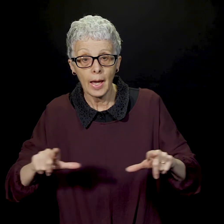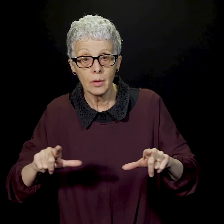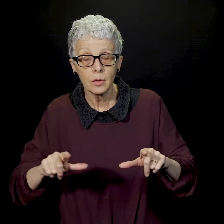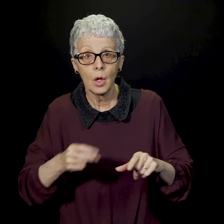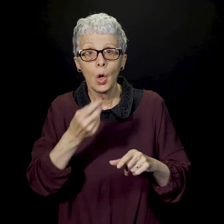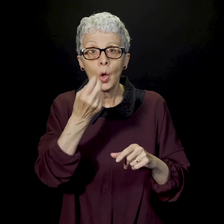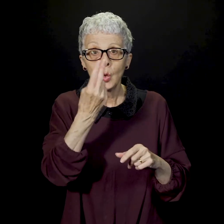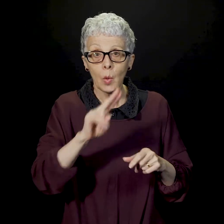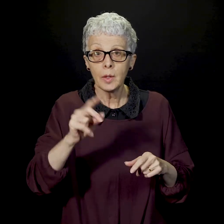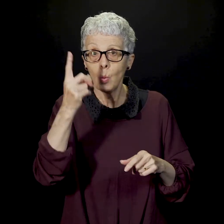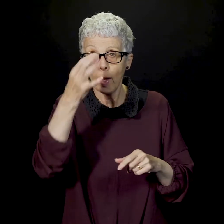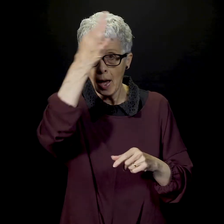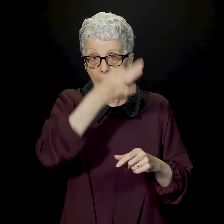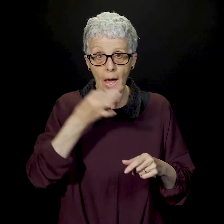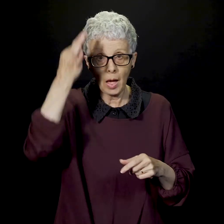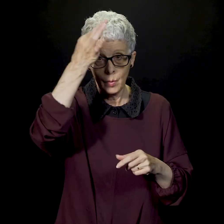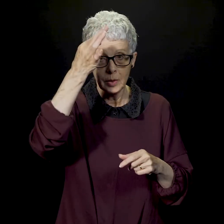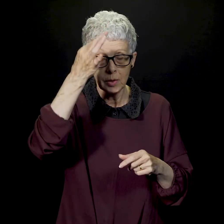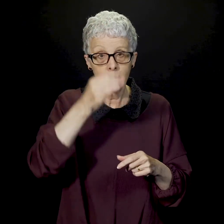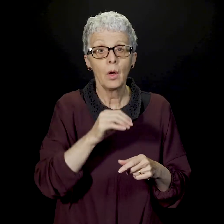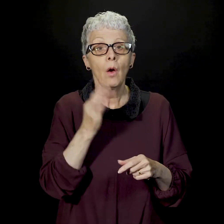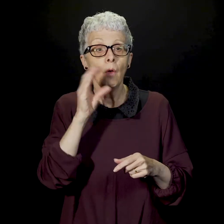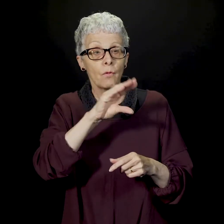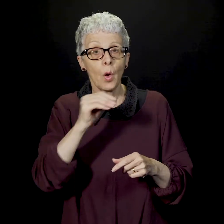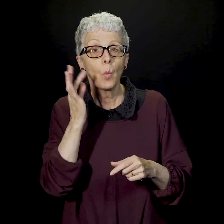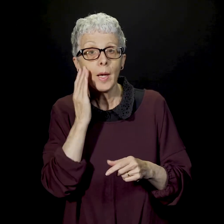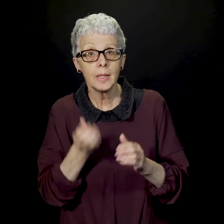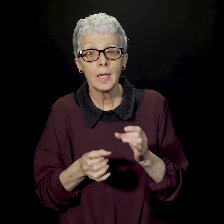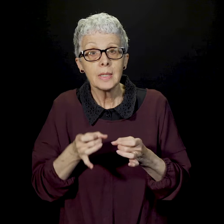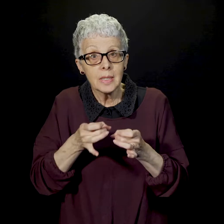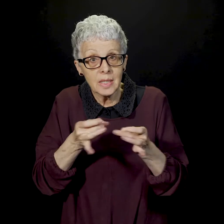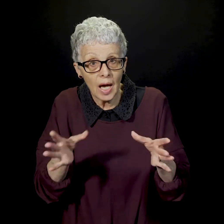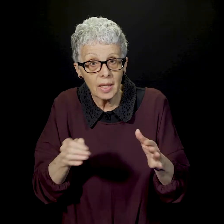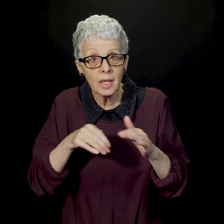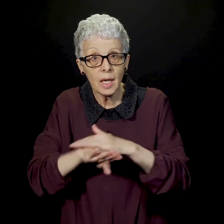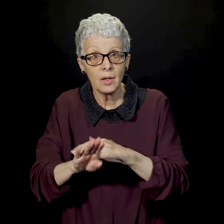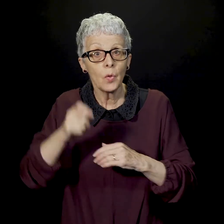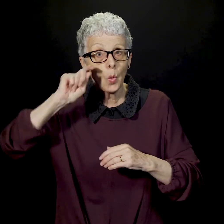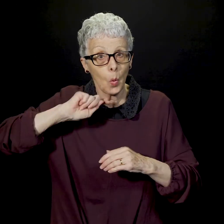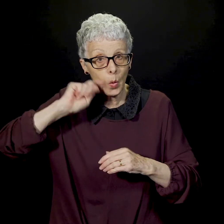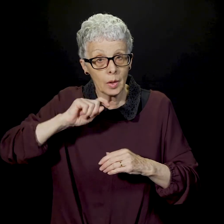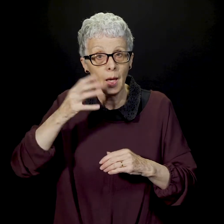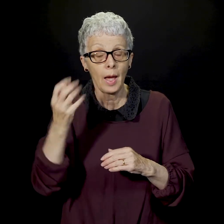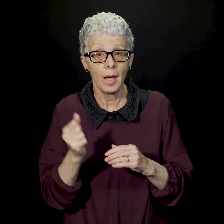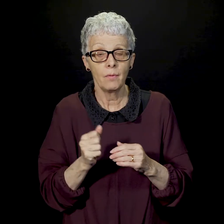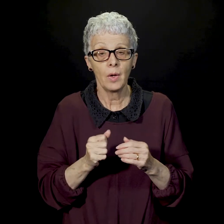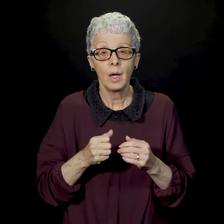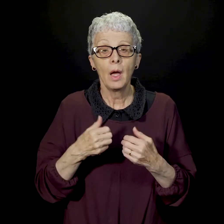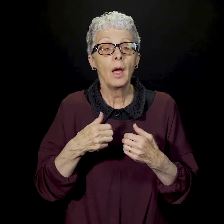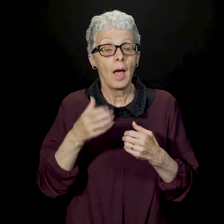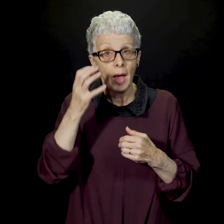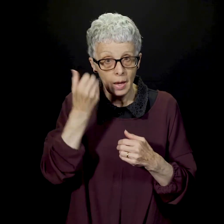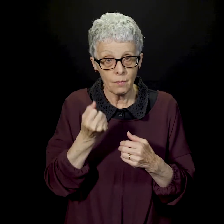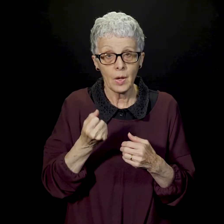21 hours after hopping into the ocean and suffering both hypothermia and sunburn, they were